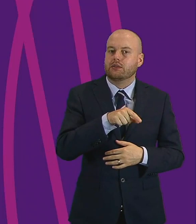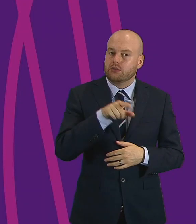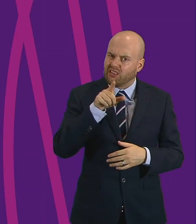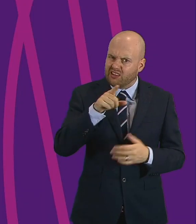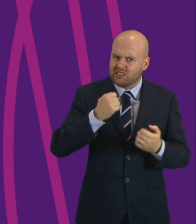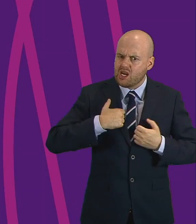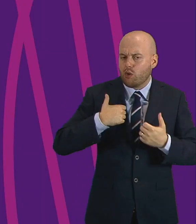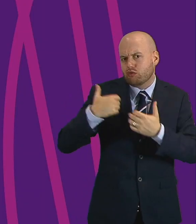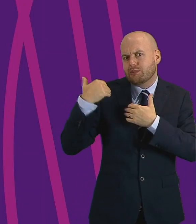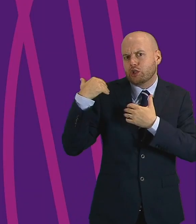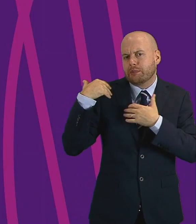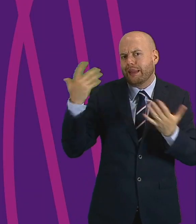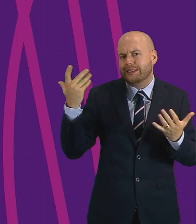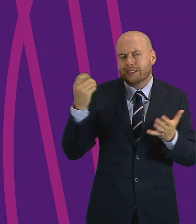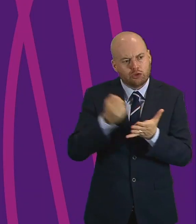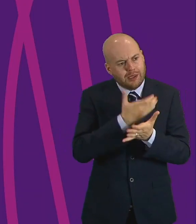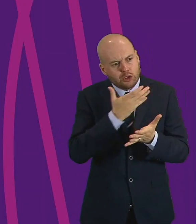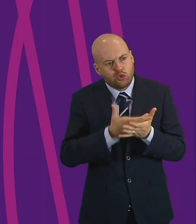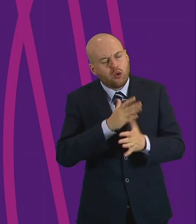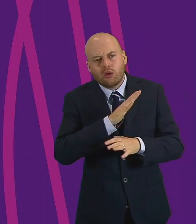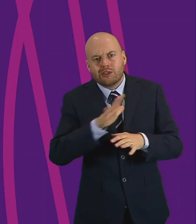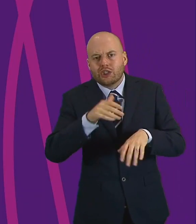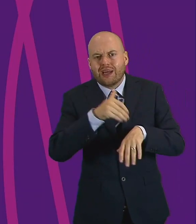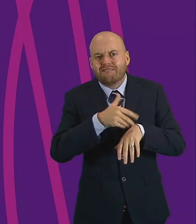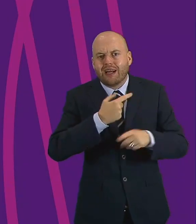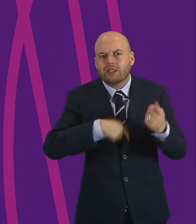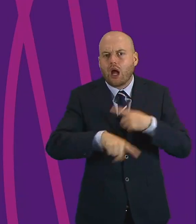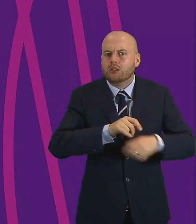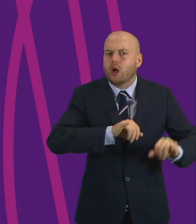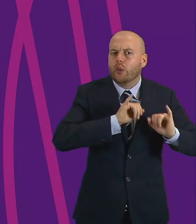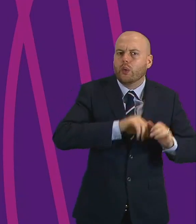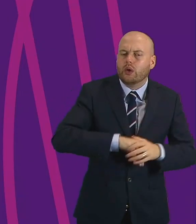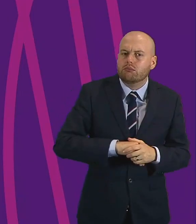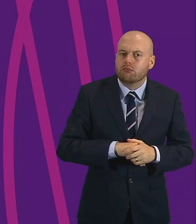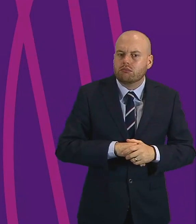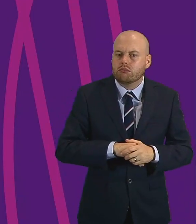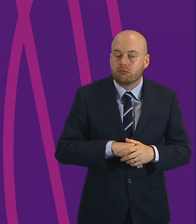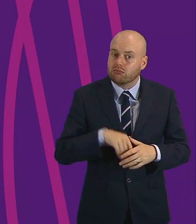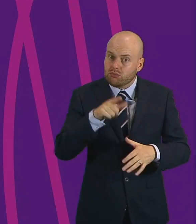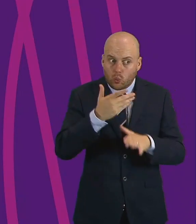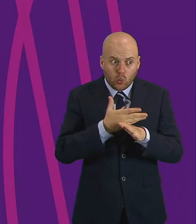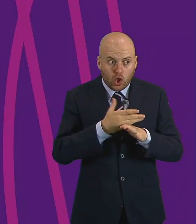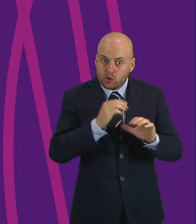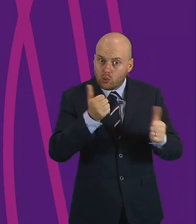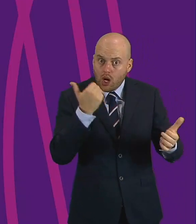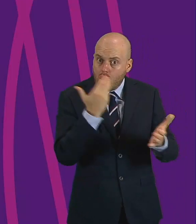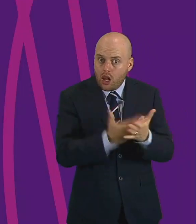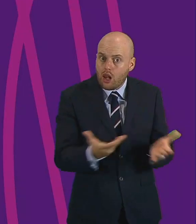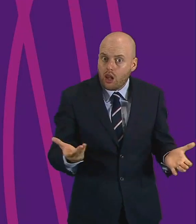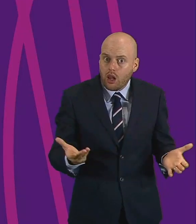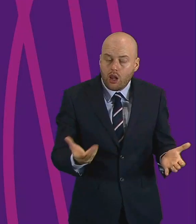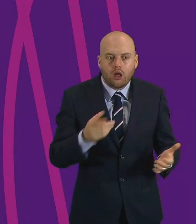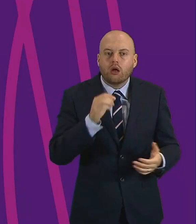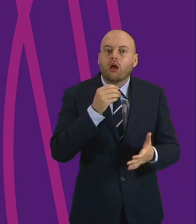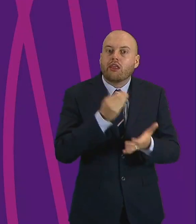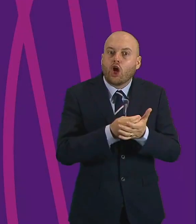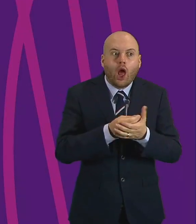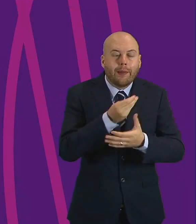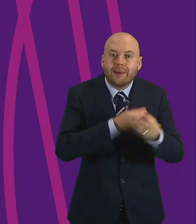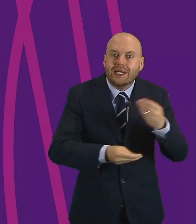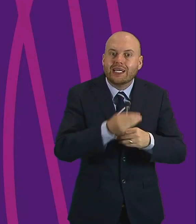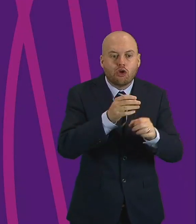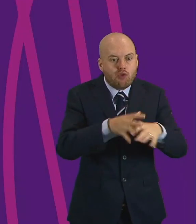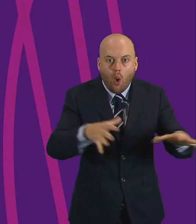the principle underpinning the Smith Commission, and it works. It incentivises the Scottish government to grow the economy, but protects the